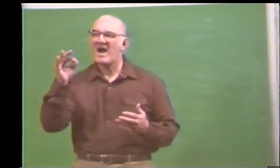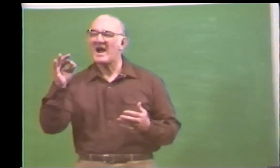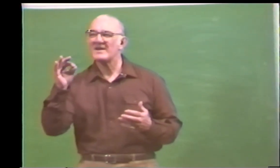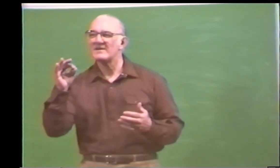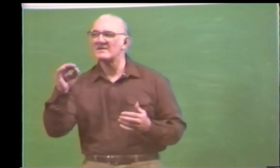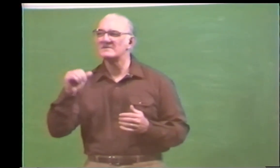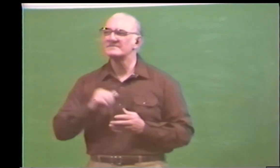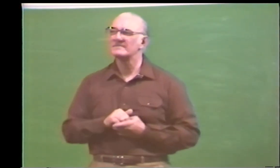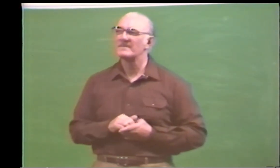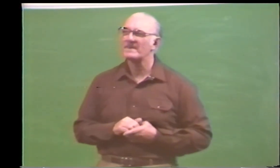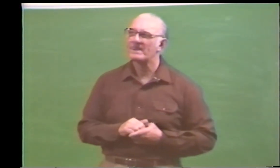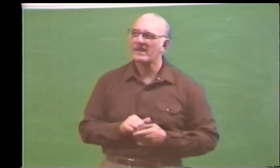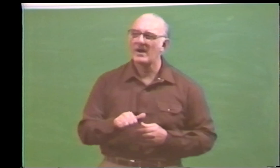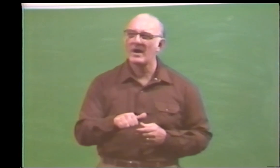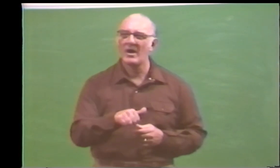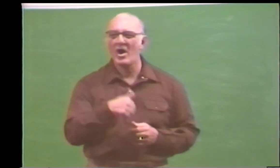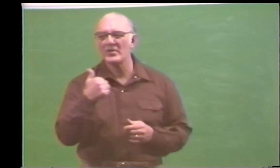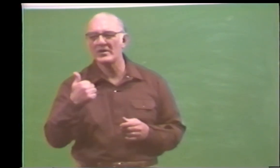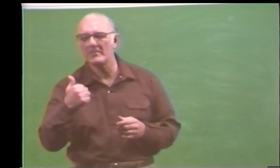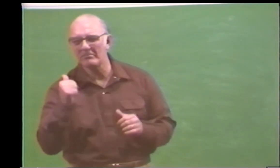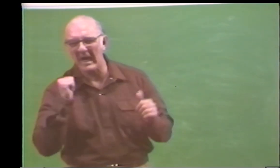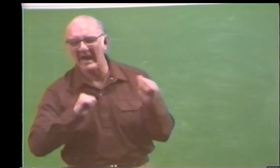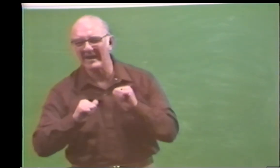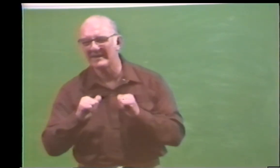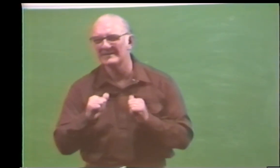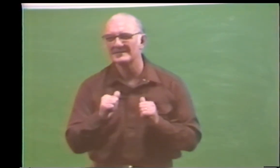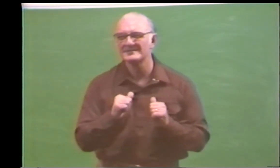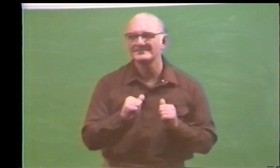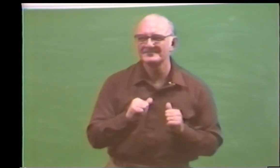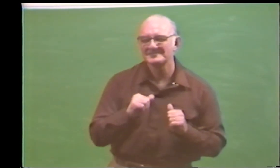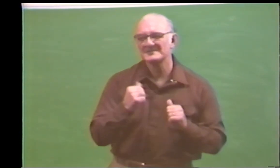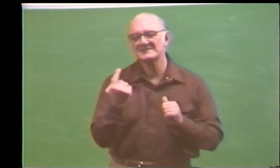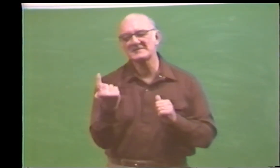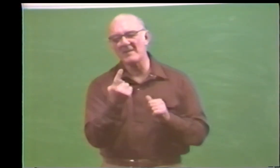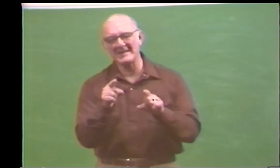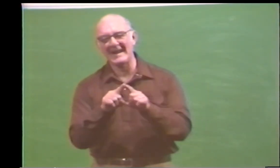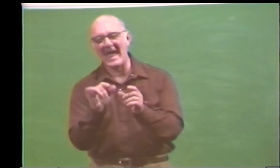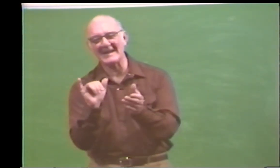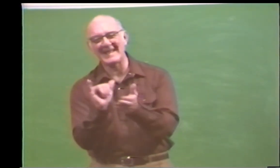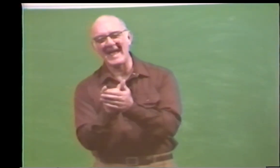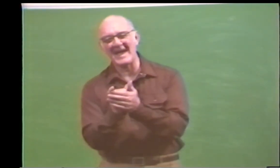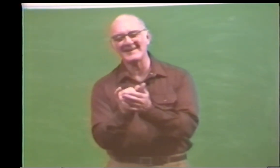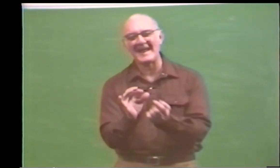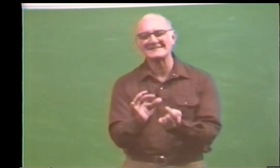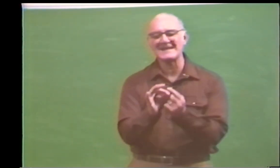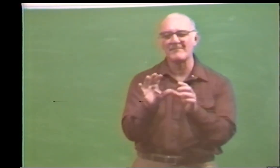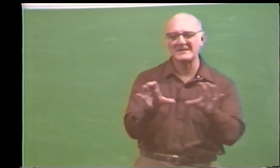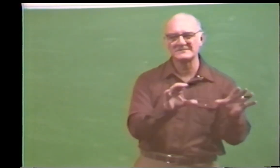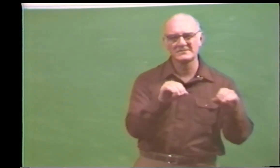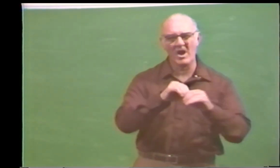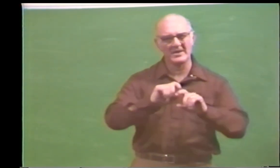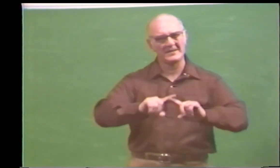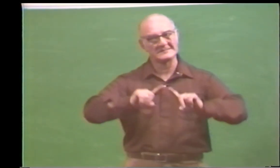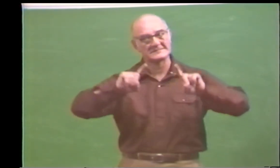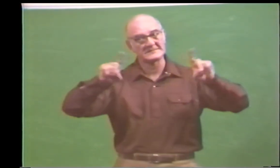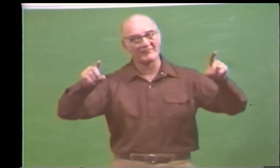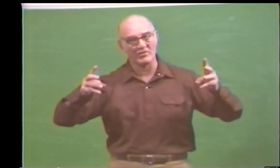Find other play, something like that, except it's done in a different